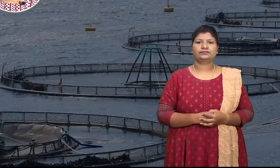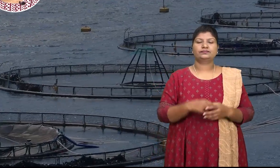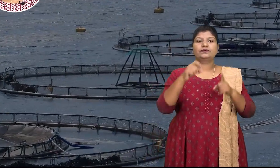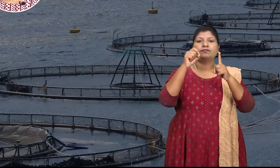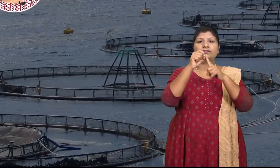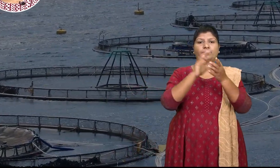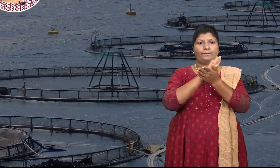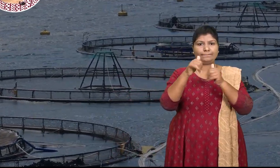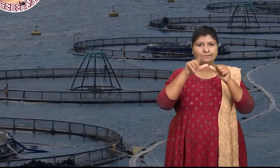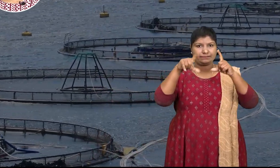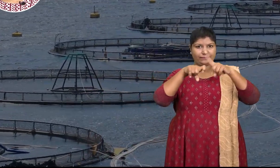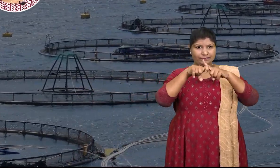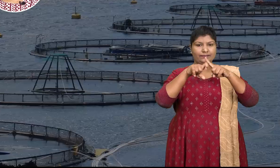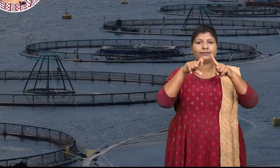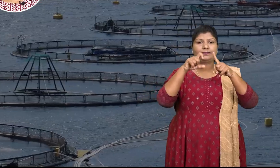Palk Bay,